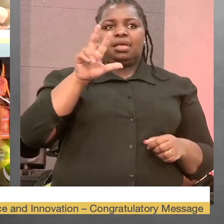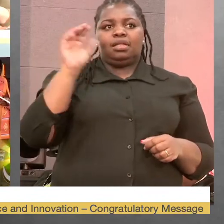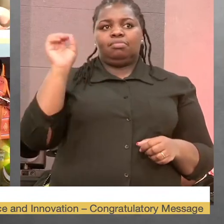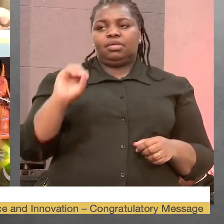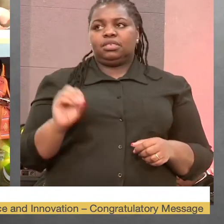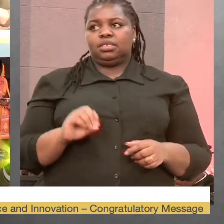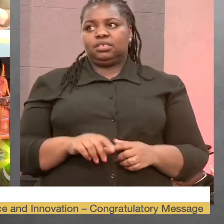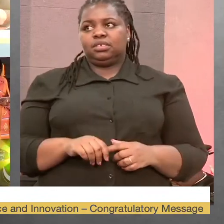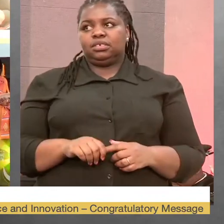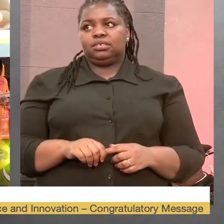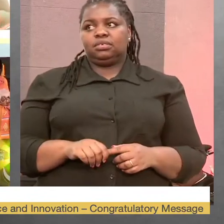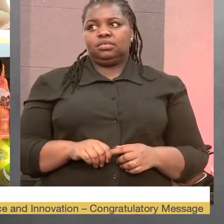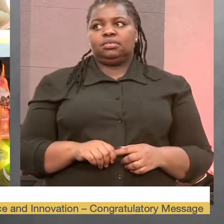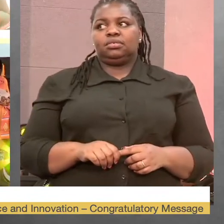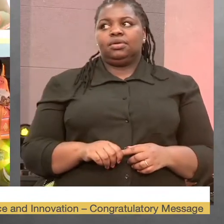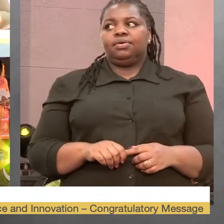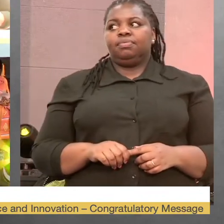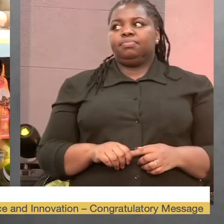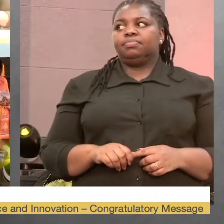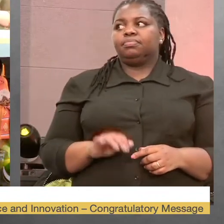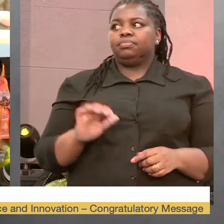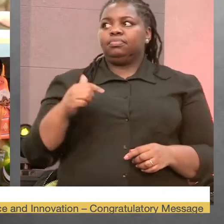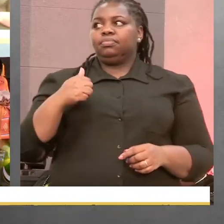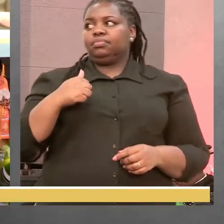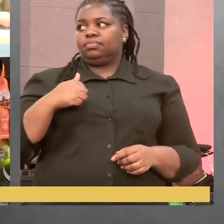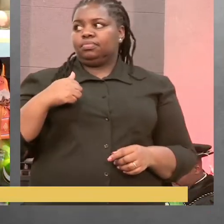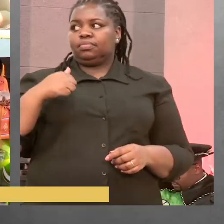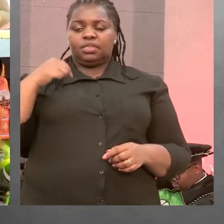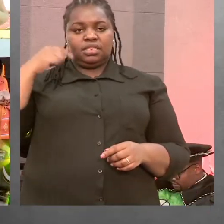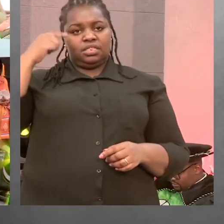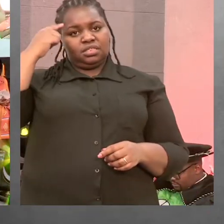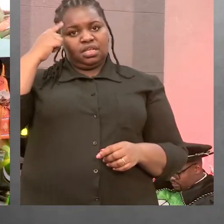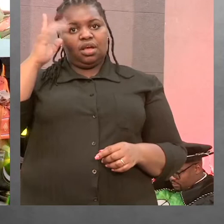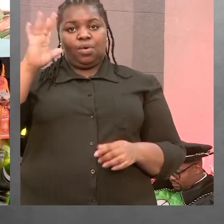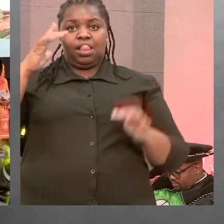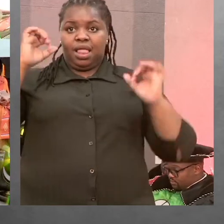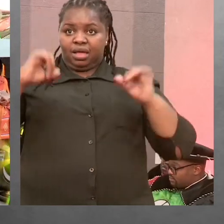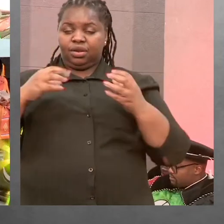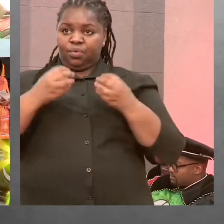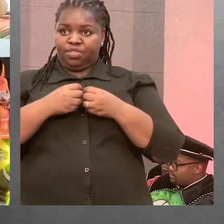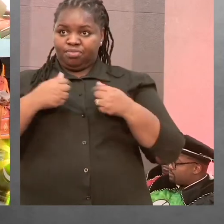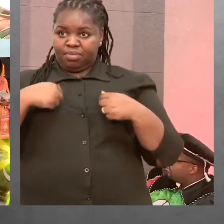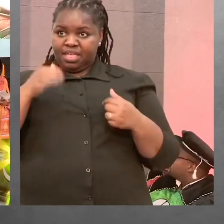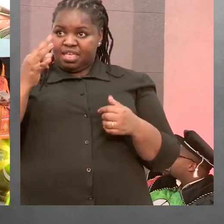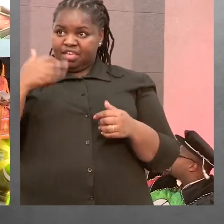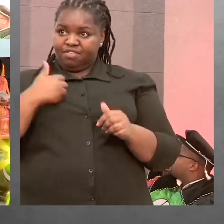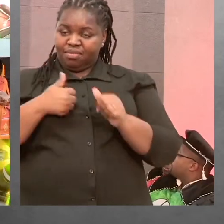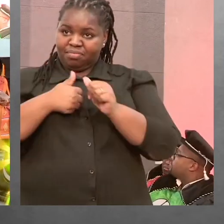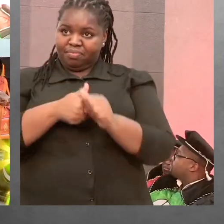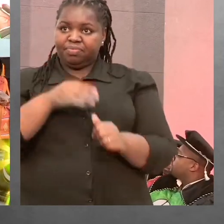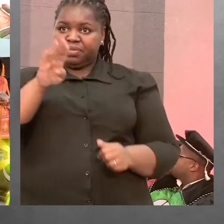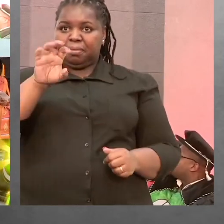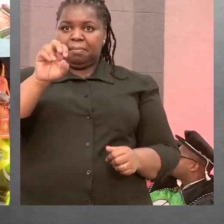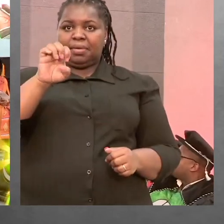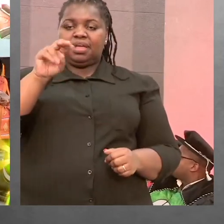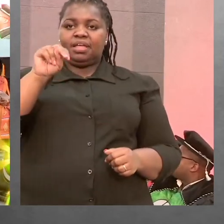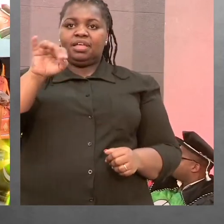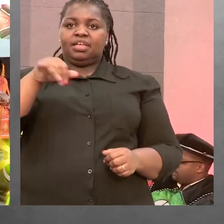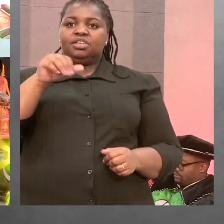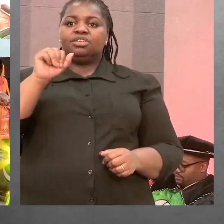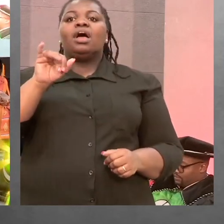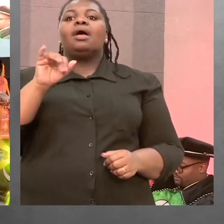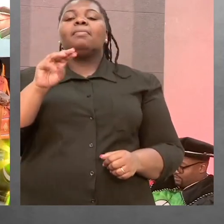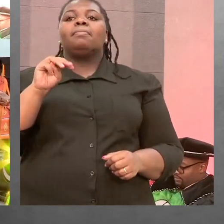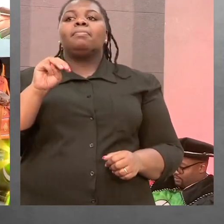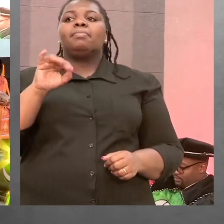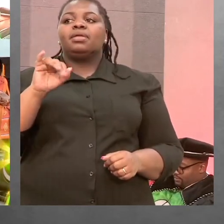98%. I think you'll agree with me if we're to follow Benjamin Franklin's old adage,